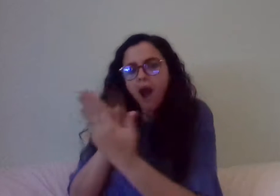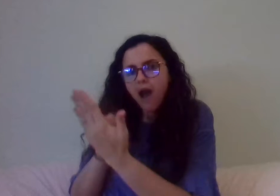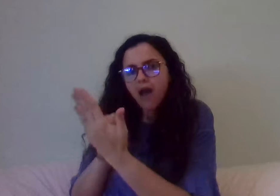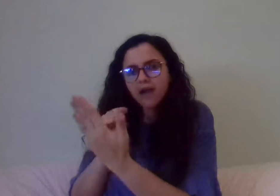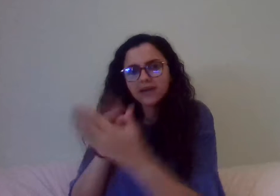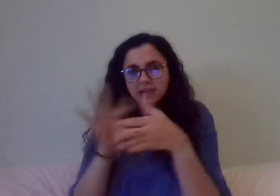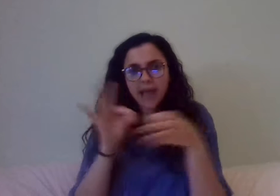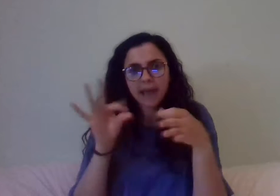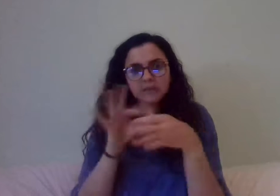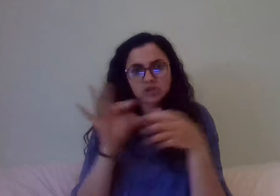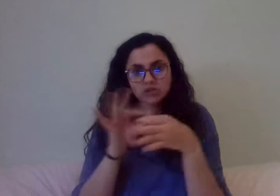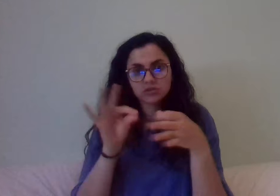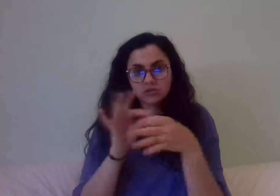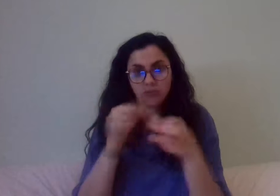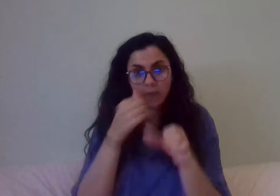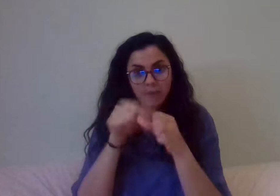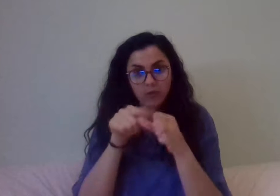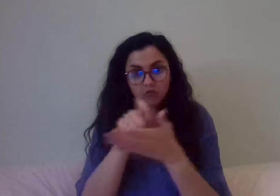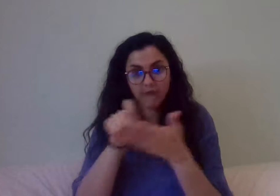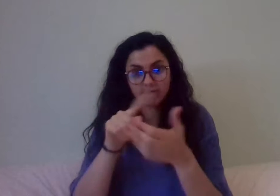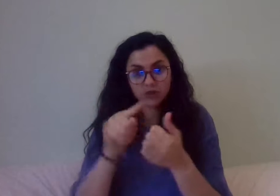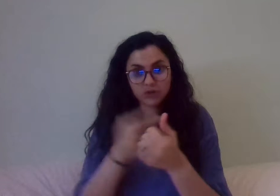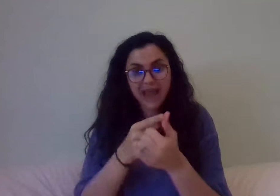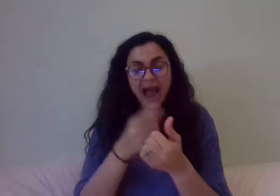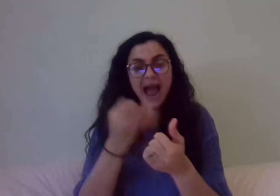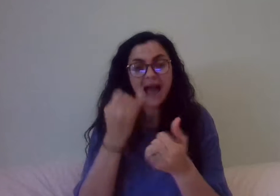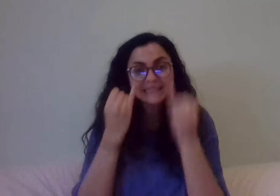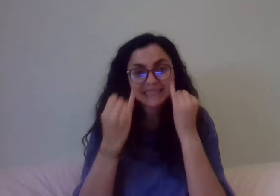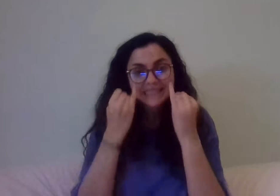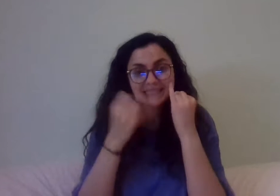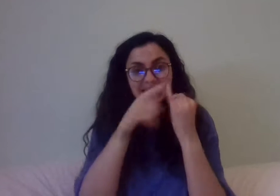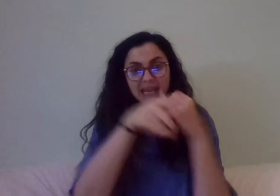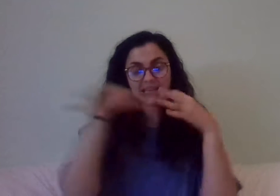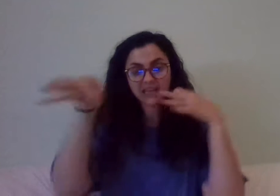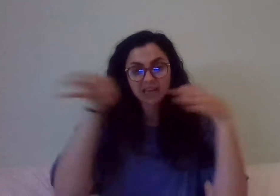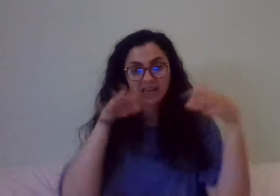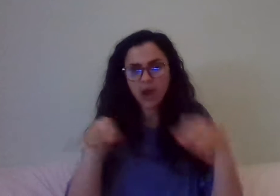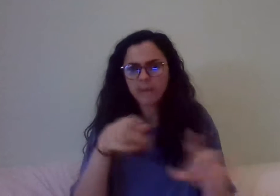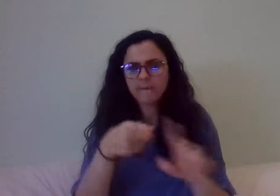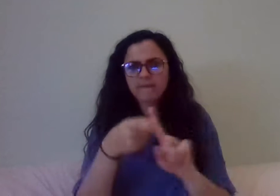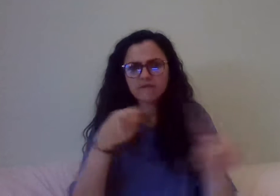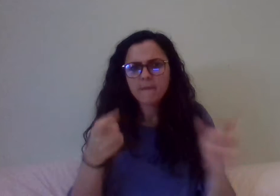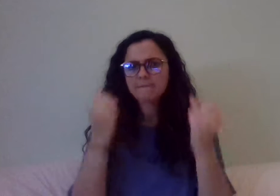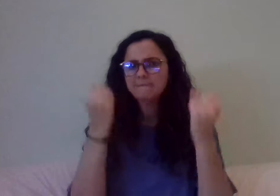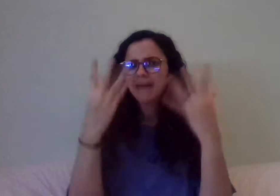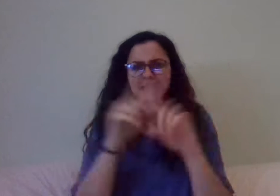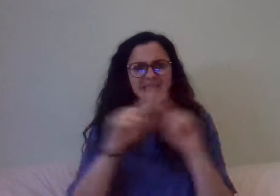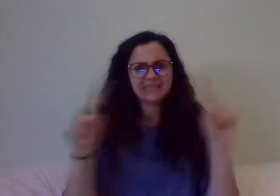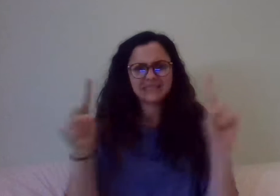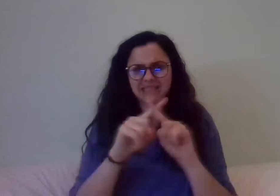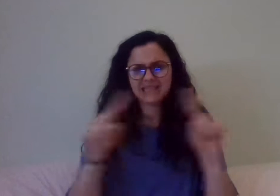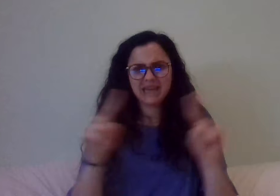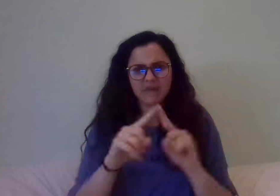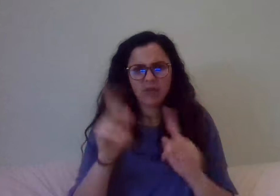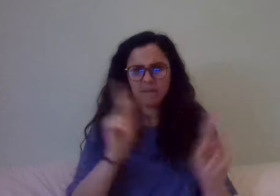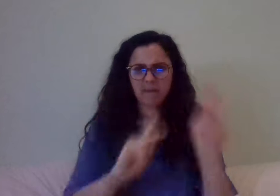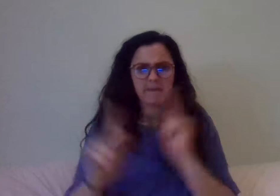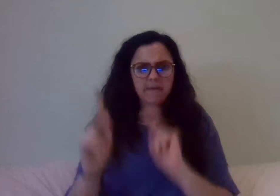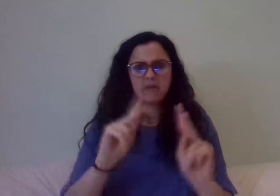is describing are coming from a variety of sources, including anecdotes of the people that